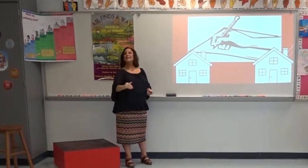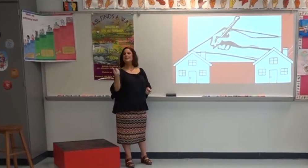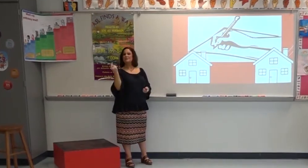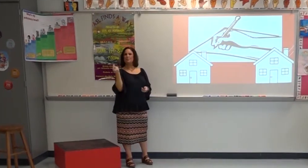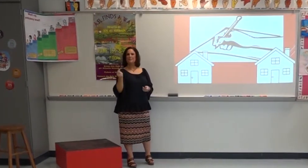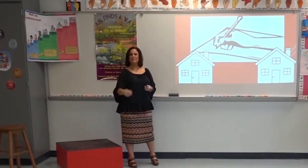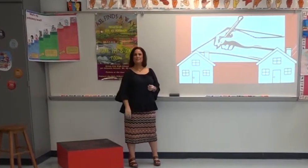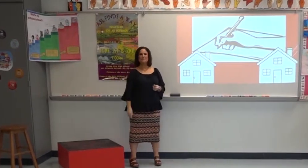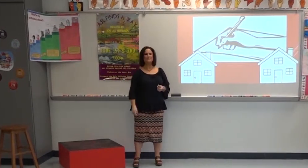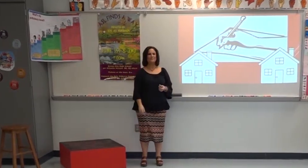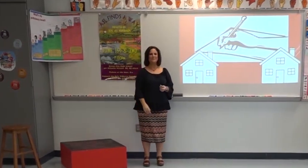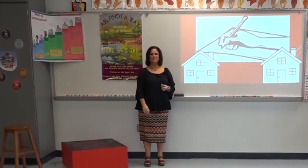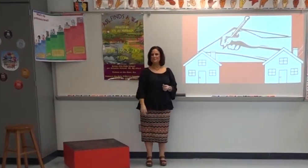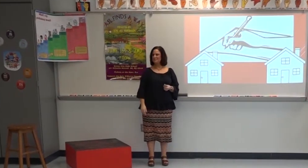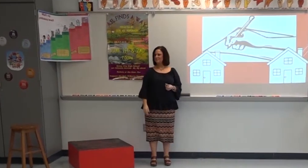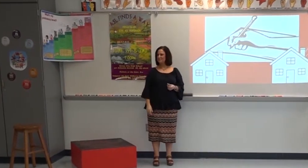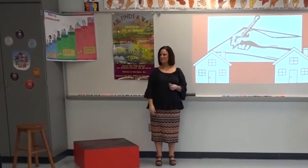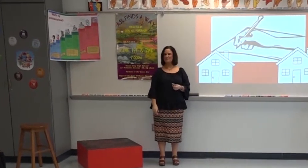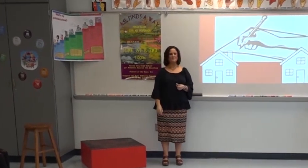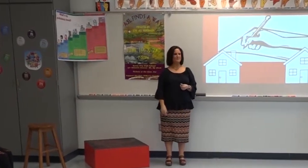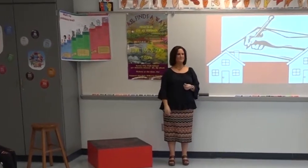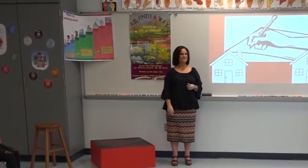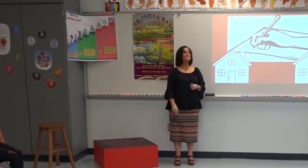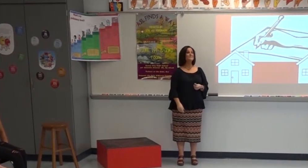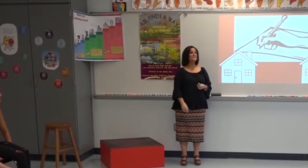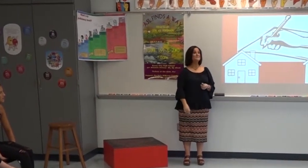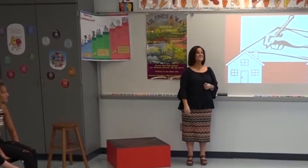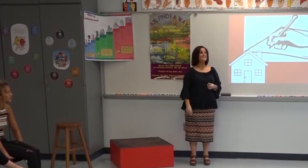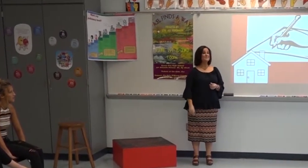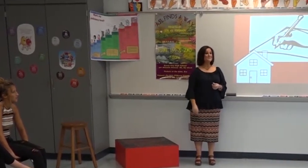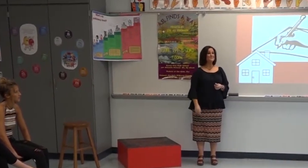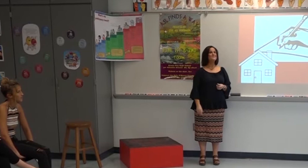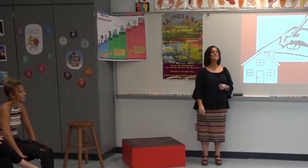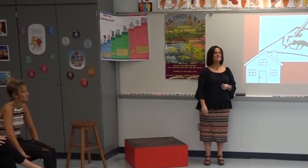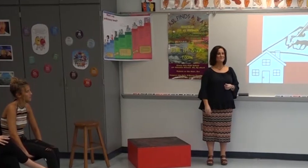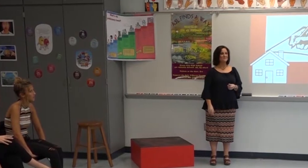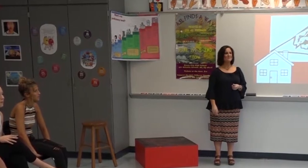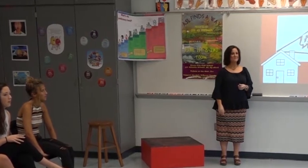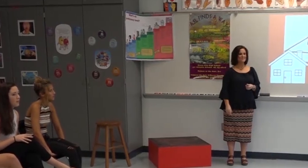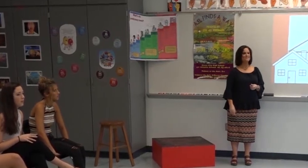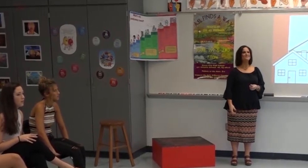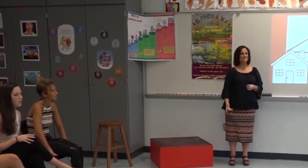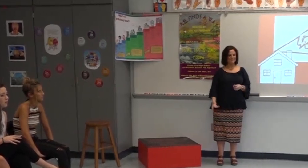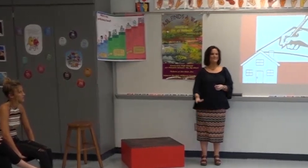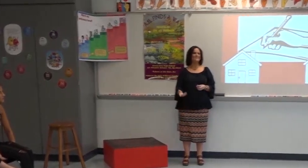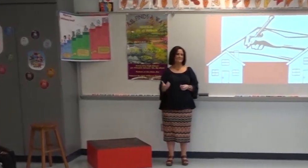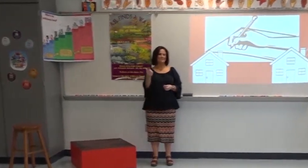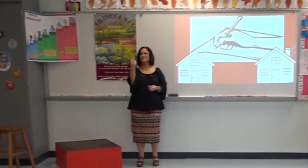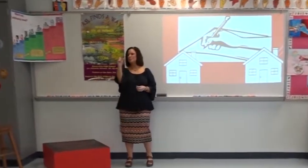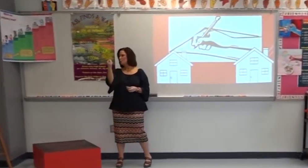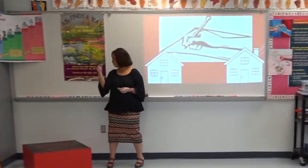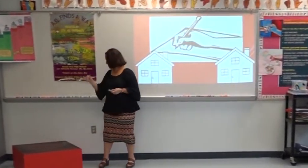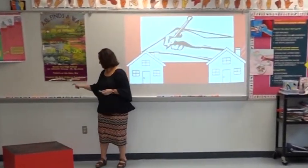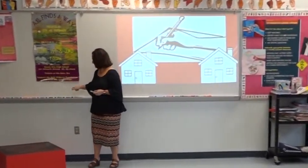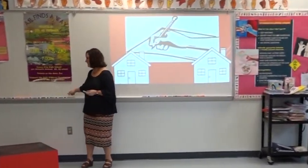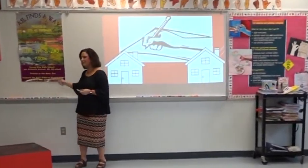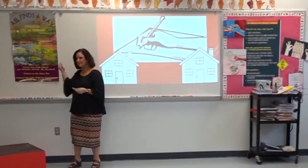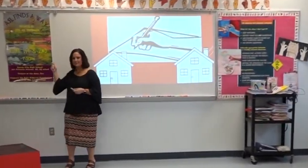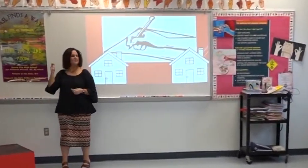Okay, so now next, to complete that thought, what do we have to add? Okay, so if we were drawing it,